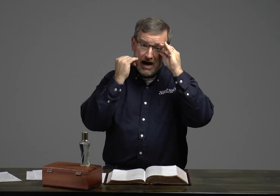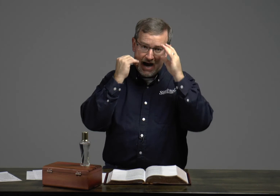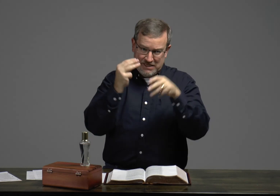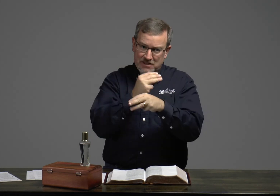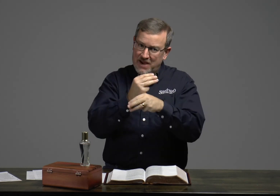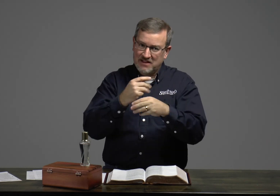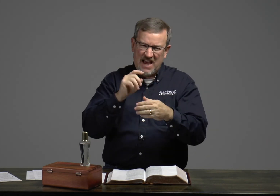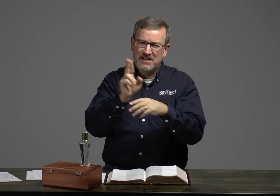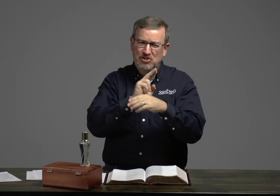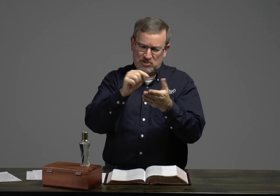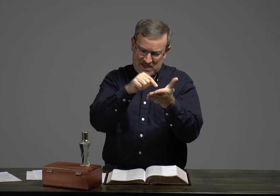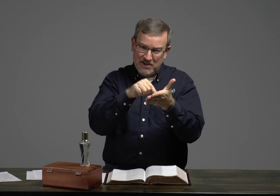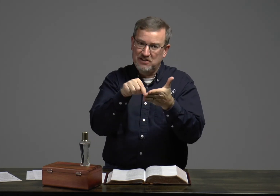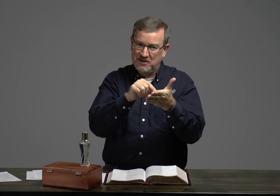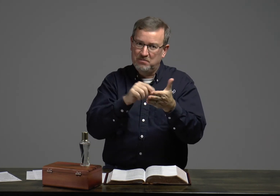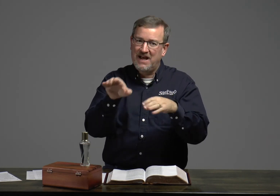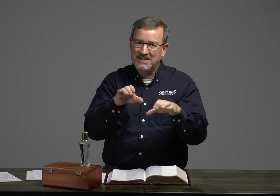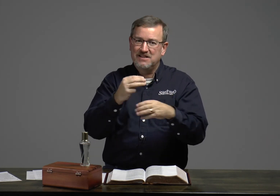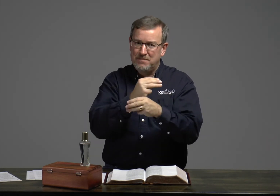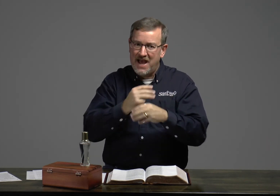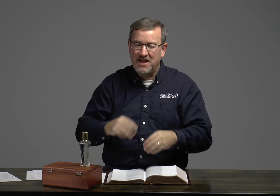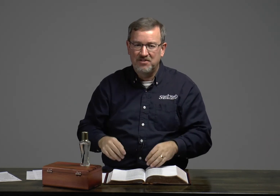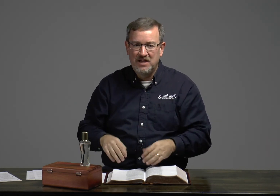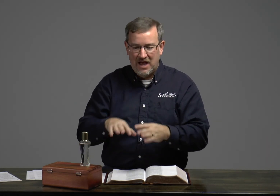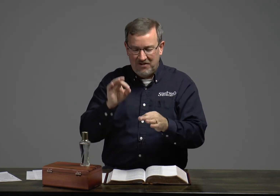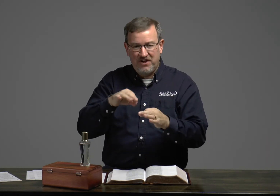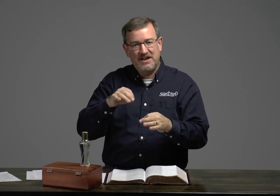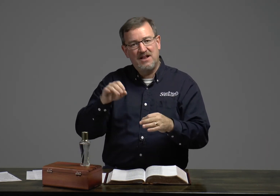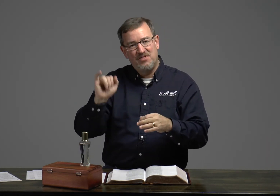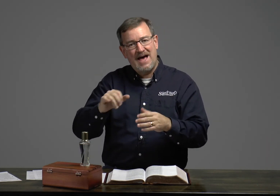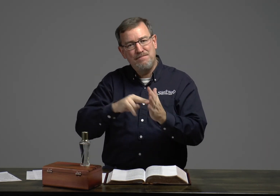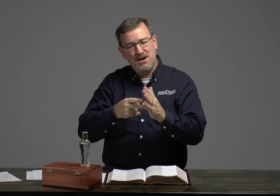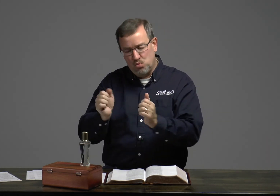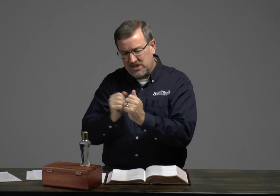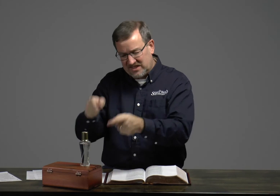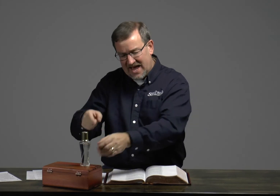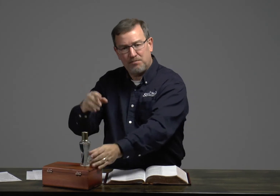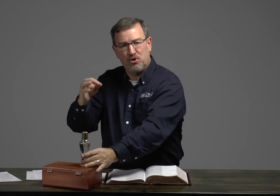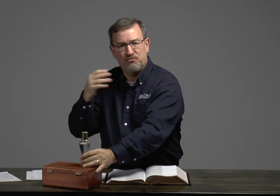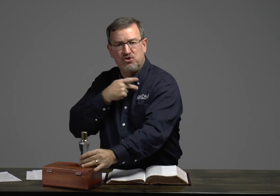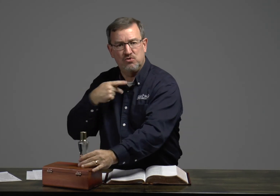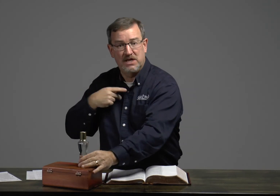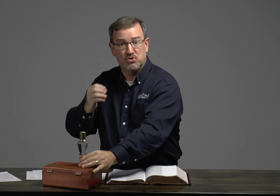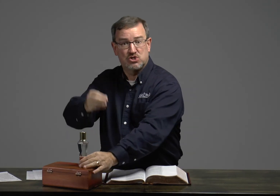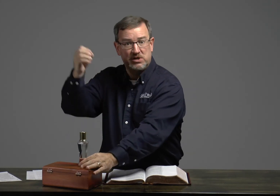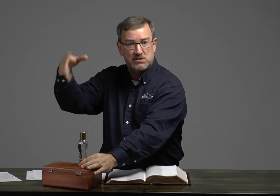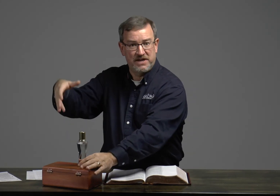I did the math. I had to use a calculator, but I did the math. I found out that meant with that perfume, it was so